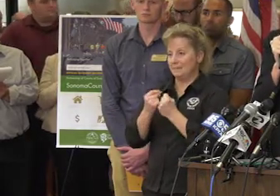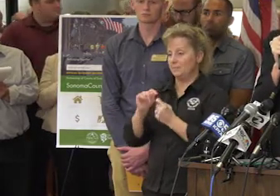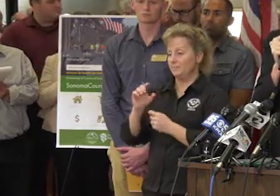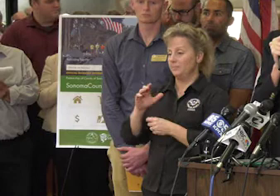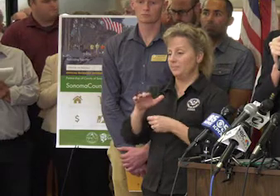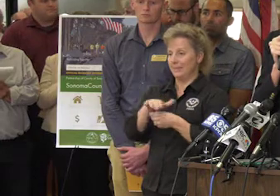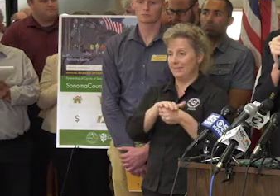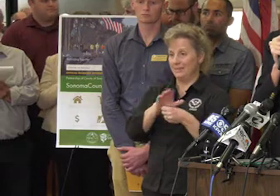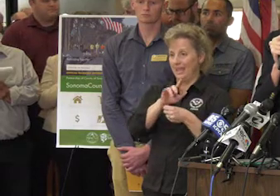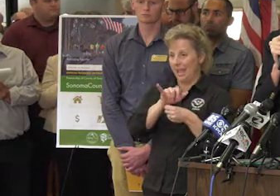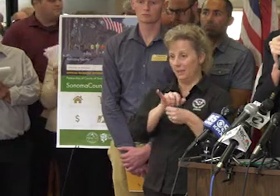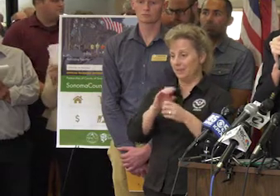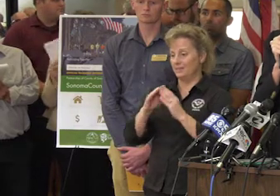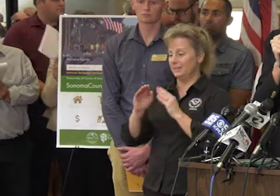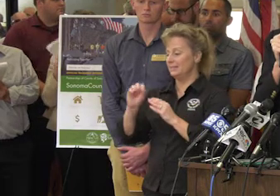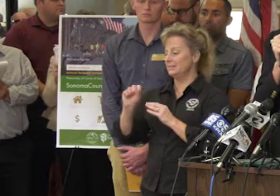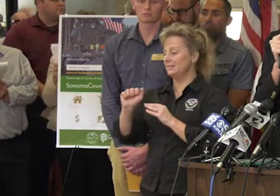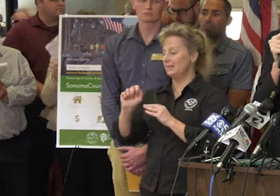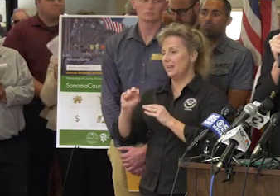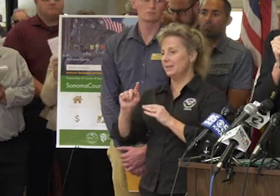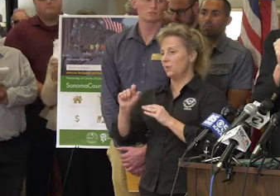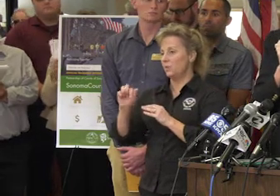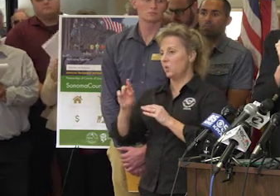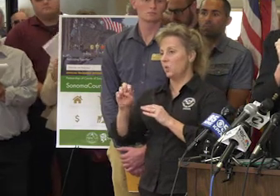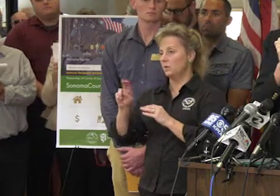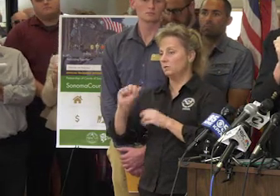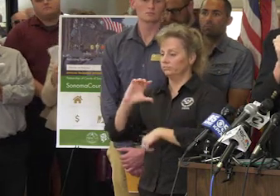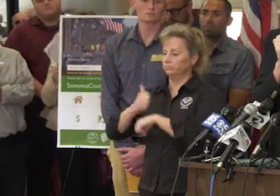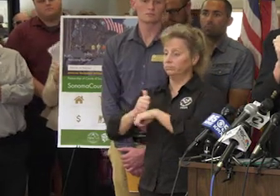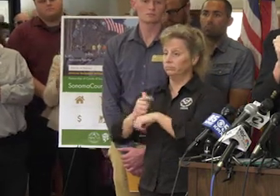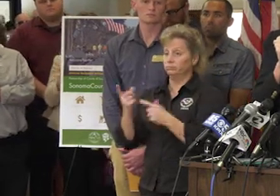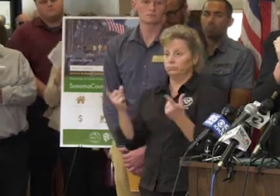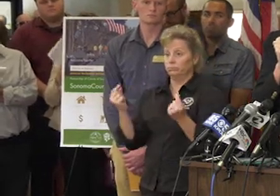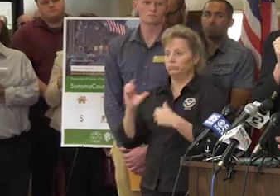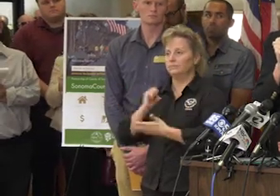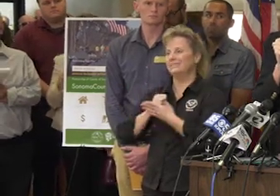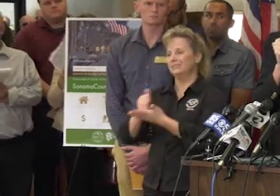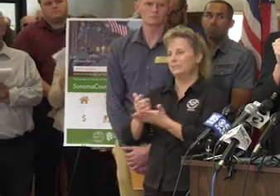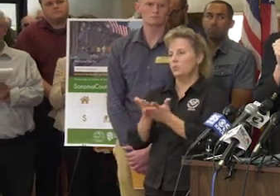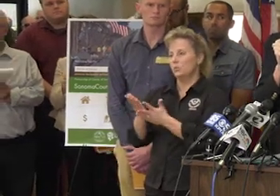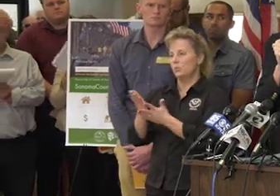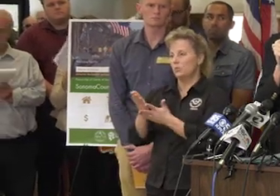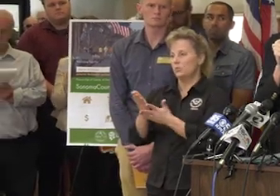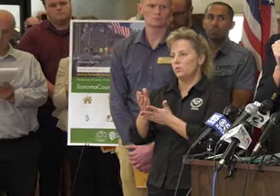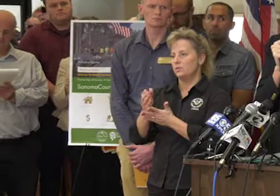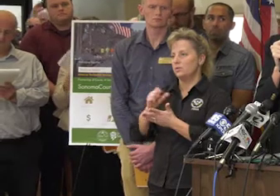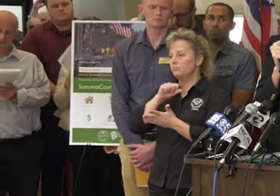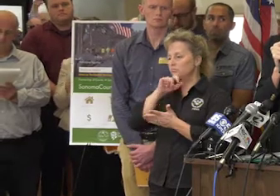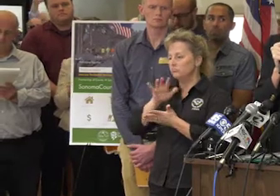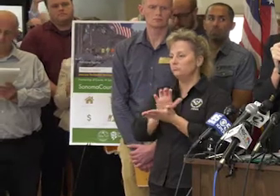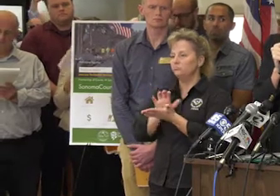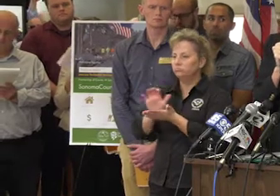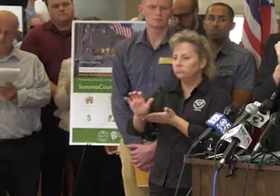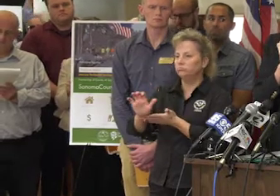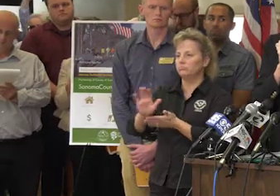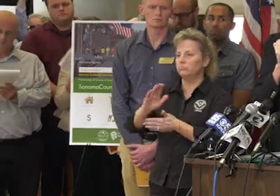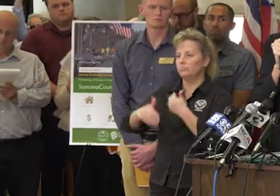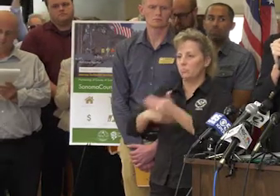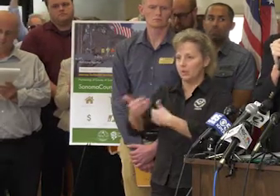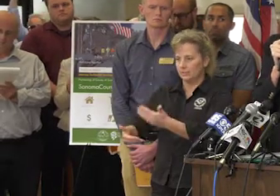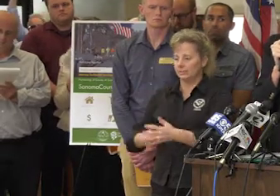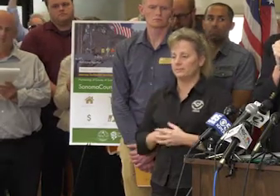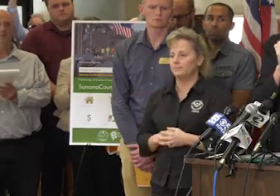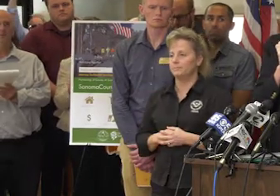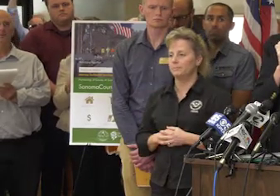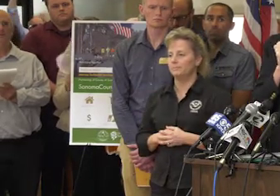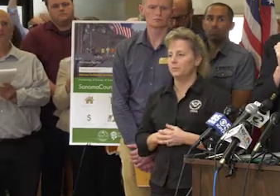county and the city of Santa Rosa are assembling to assist you through the debris removal process. We're